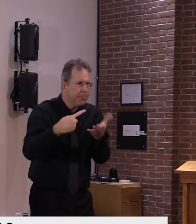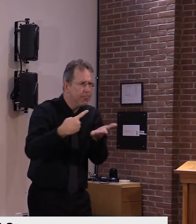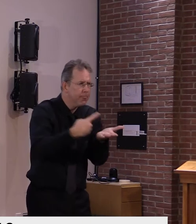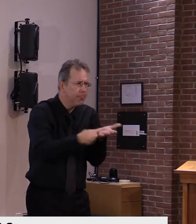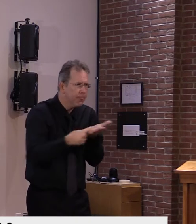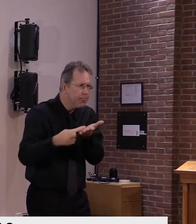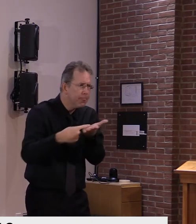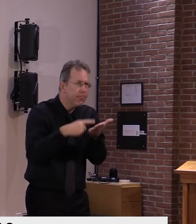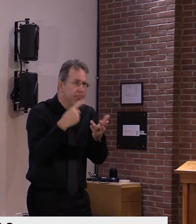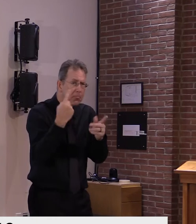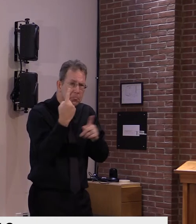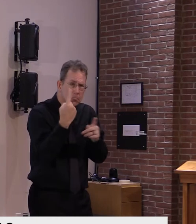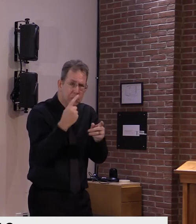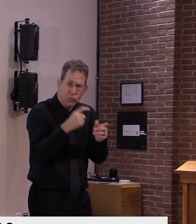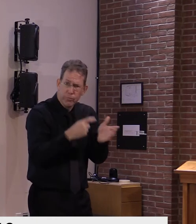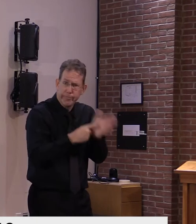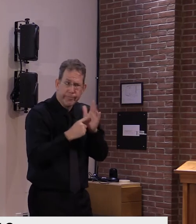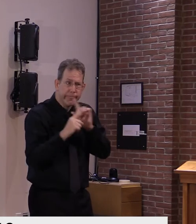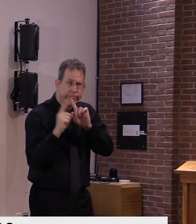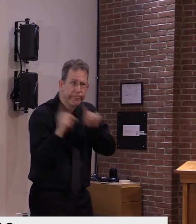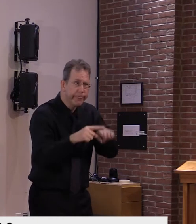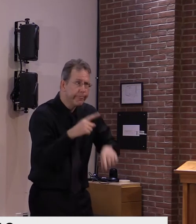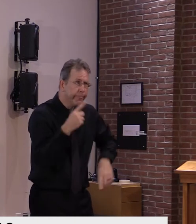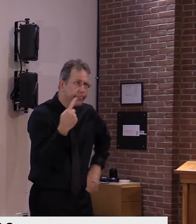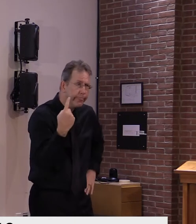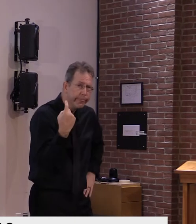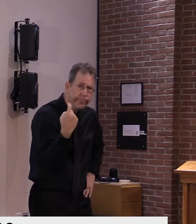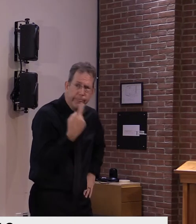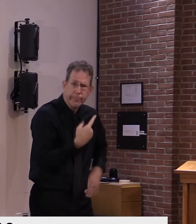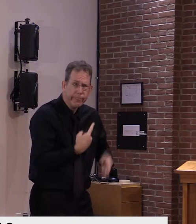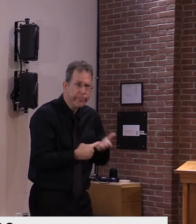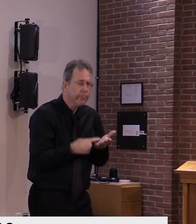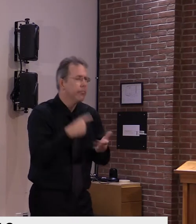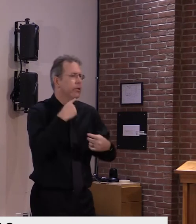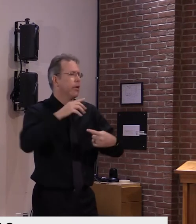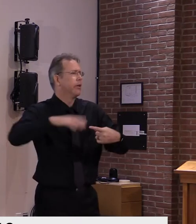in the country. So if a state chose to do that, that would be